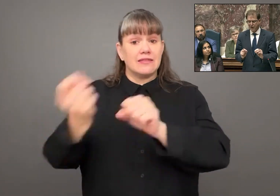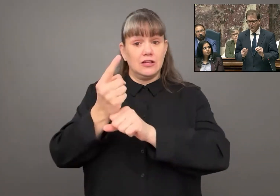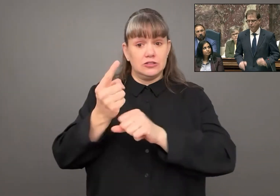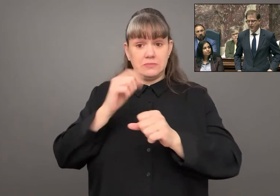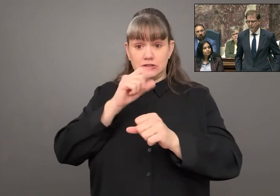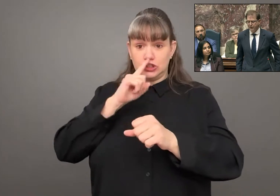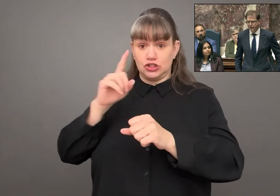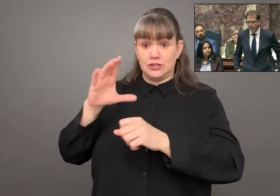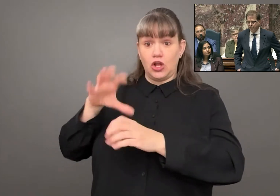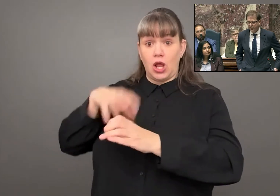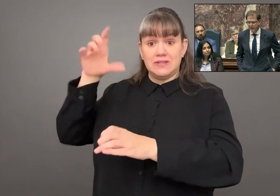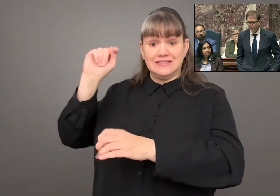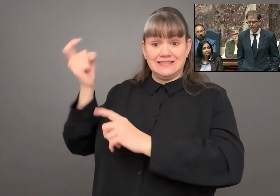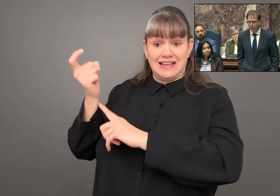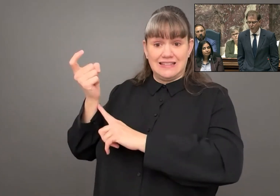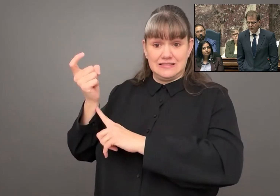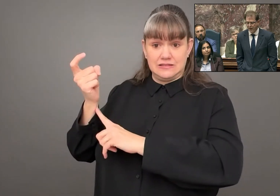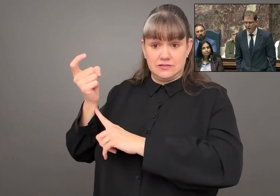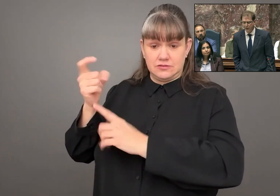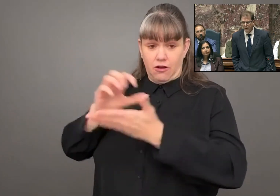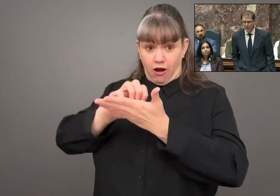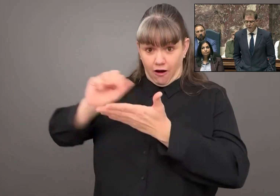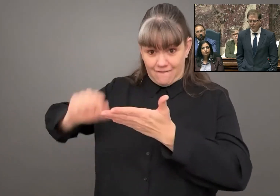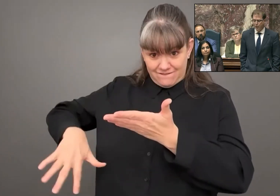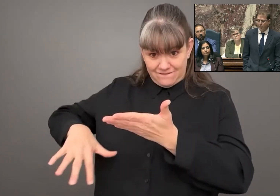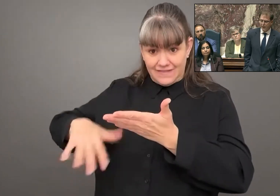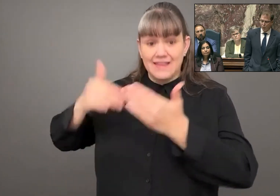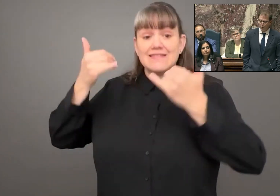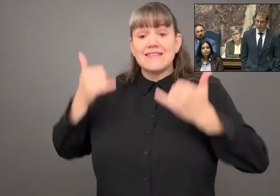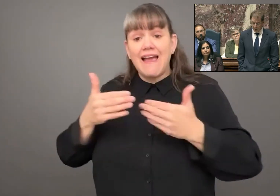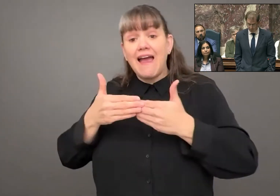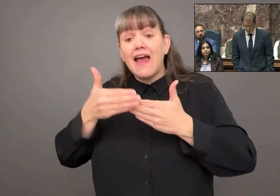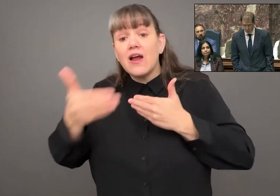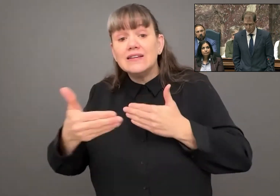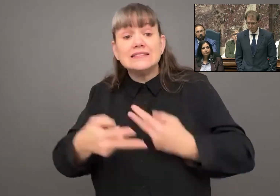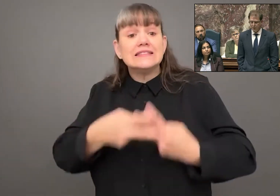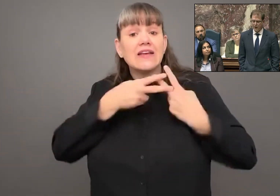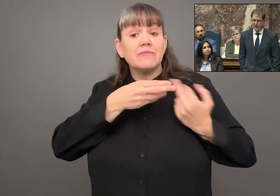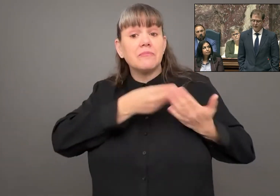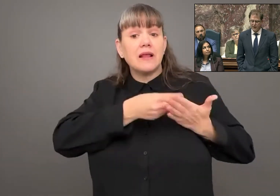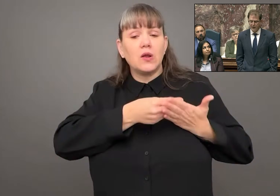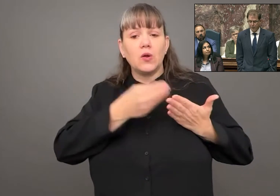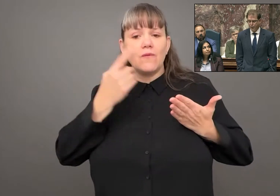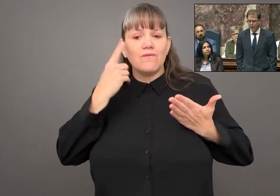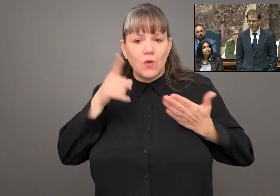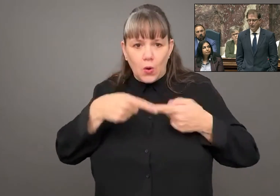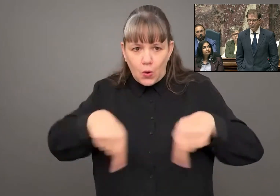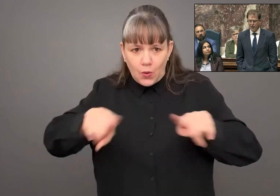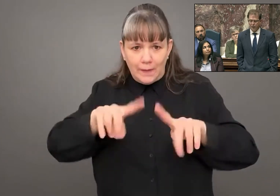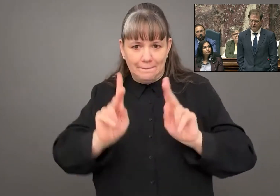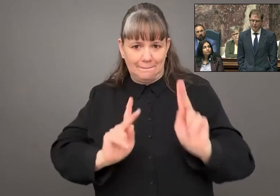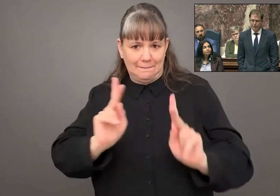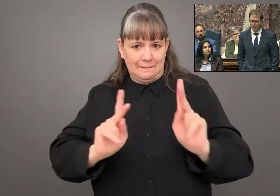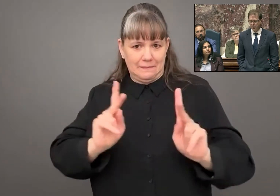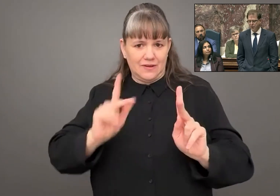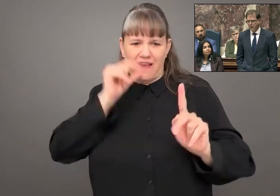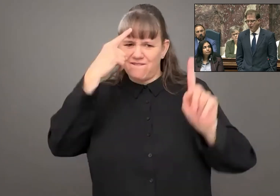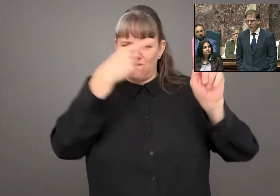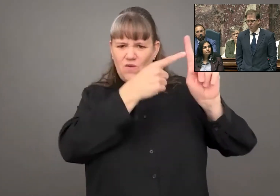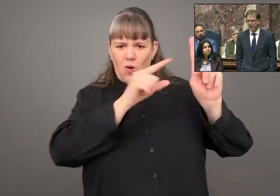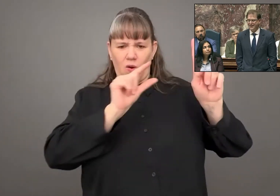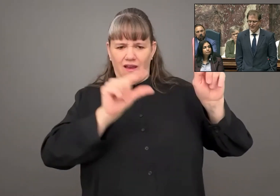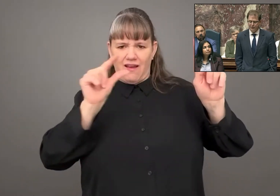activity done by the BCUC in support of that. The member might well argue, and he presumably is arguing, for